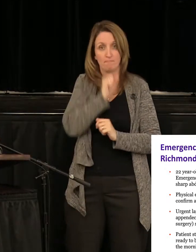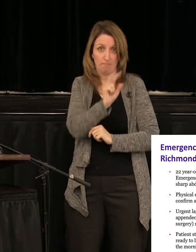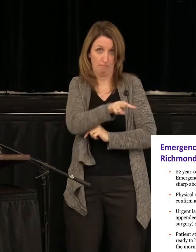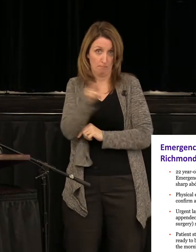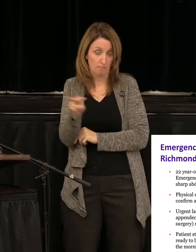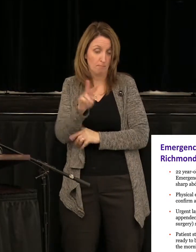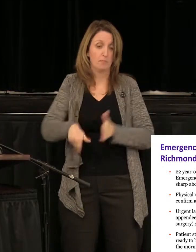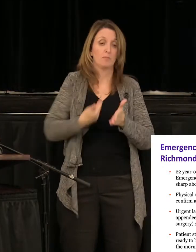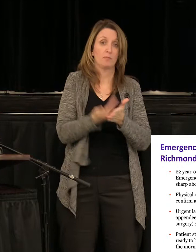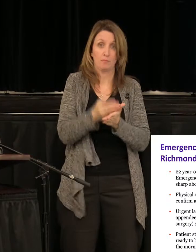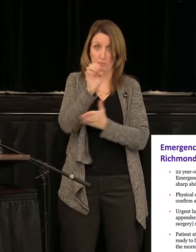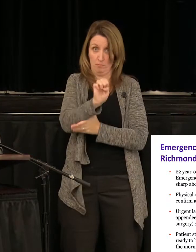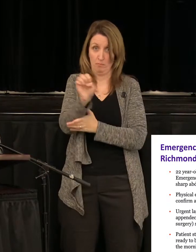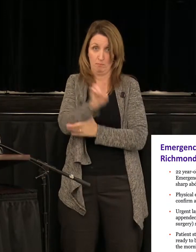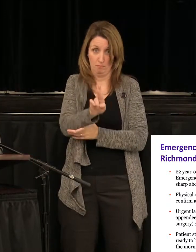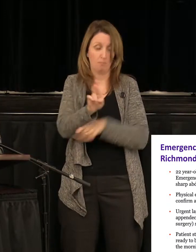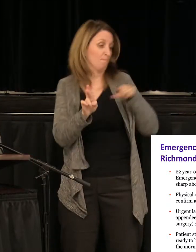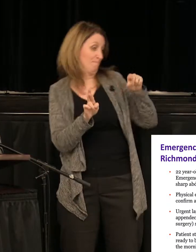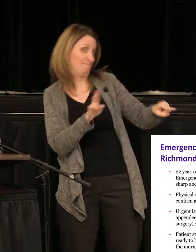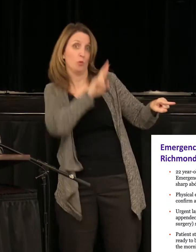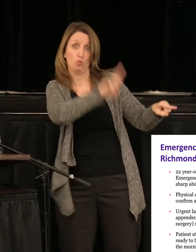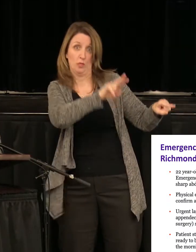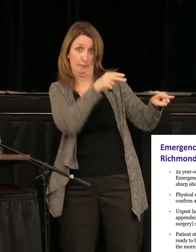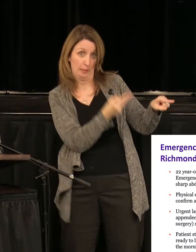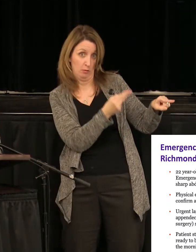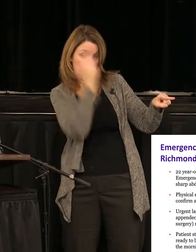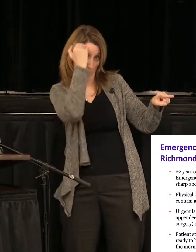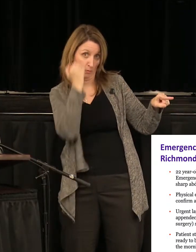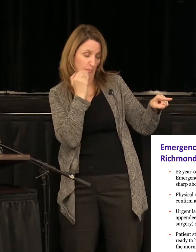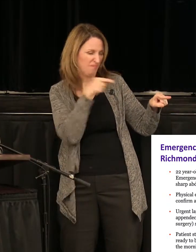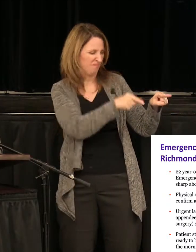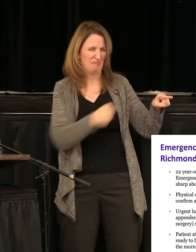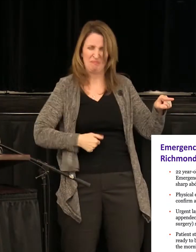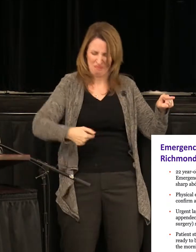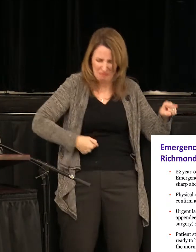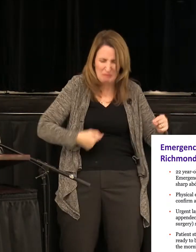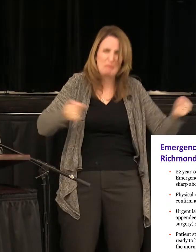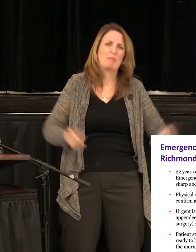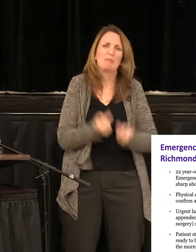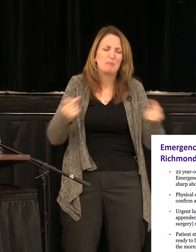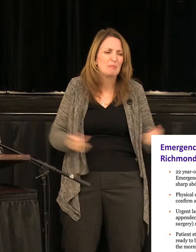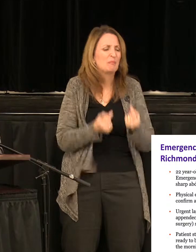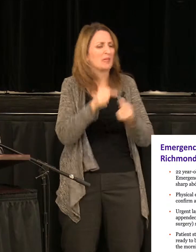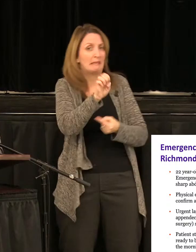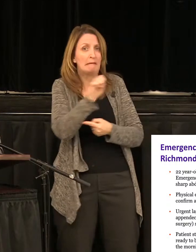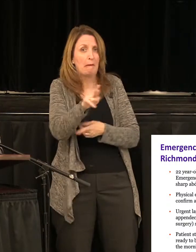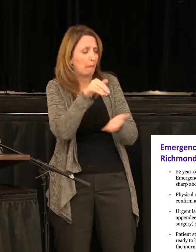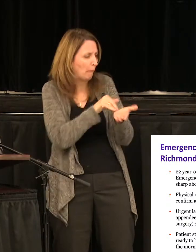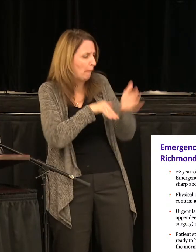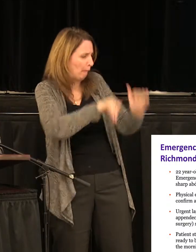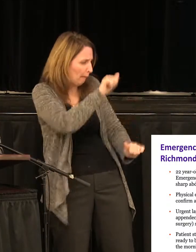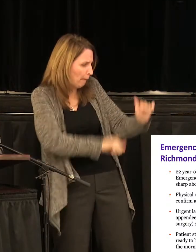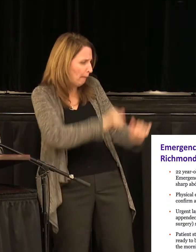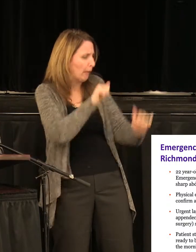the emergency room at Mackenzie Richmond Hill Hospital, and he comes in with abdominal pain, and he's assessed by the emergency doctor. He